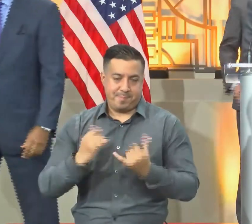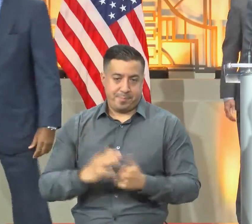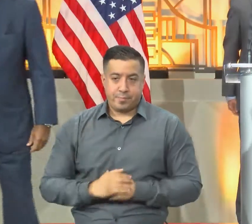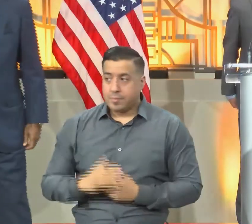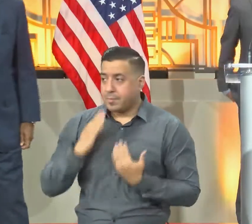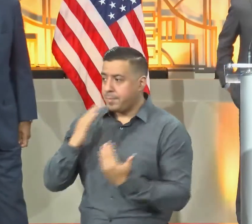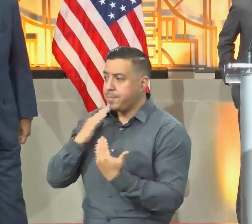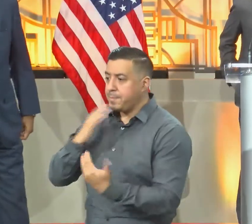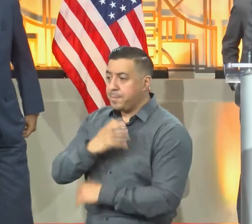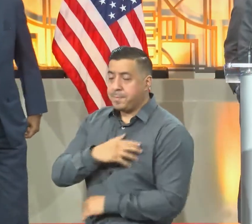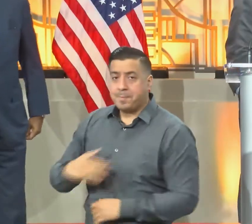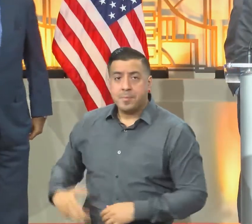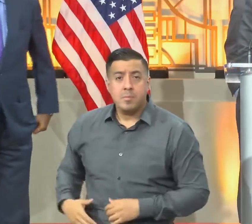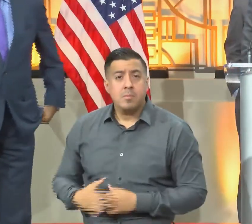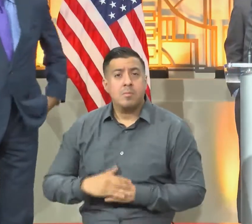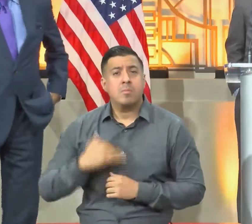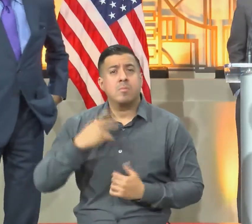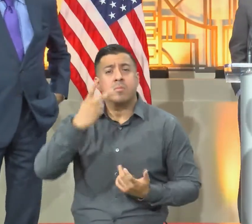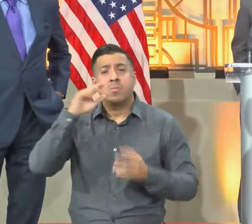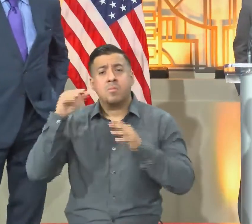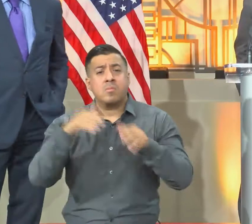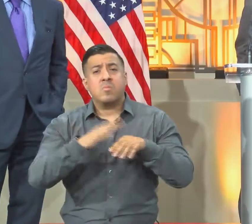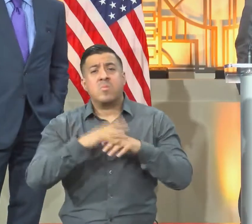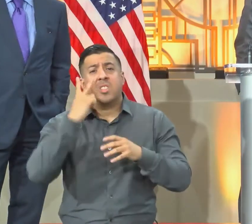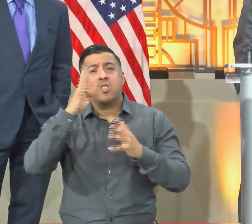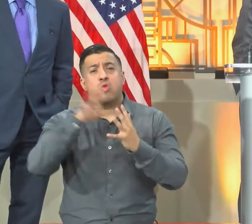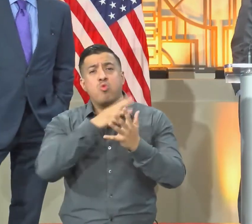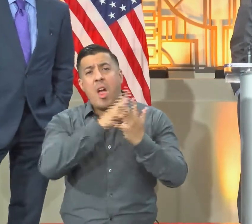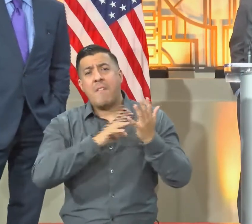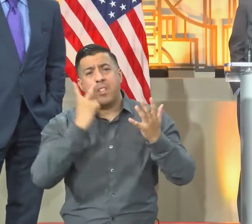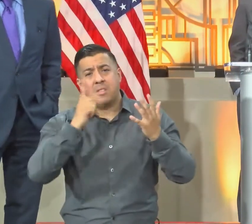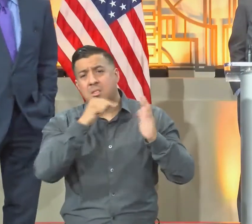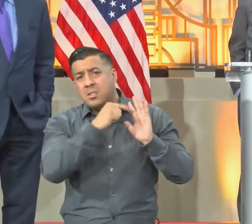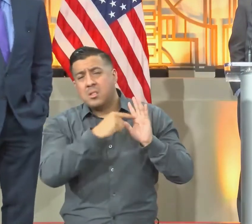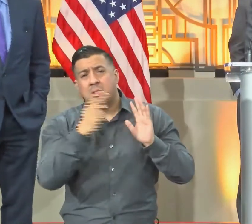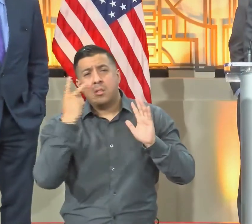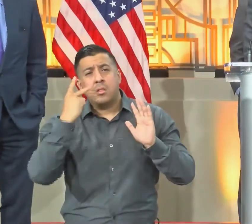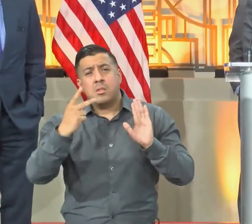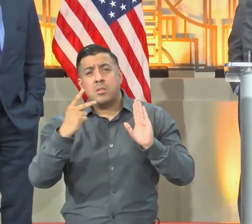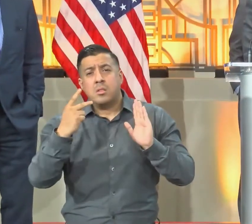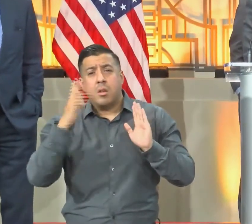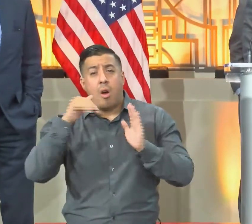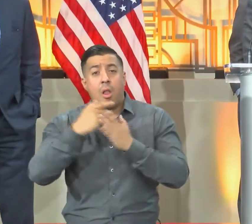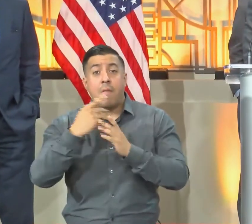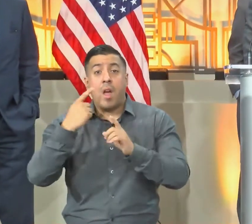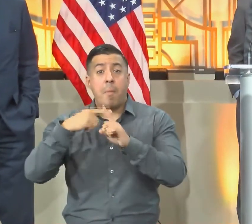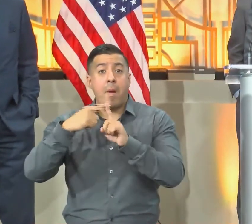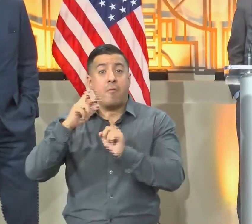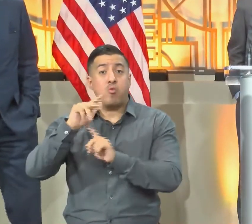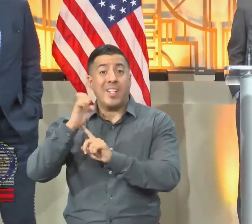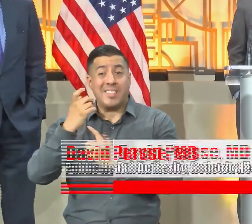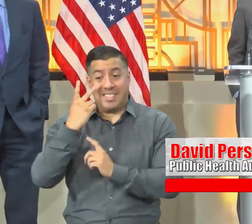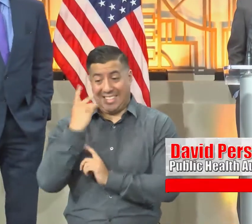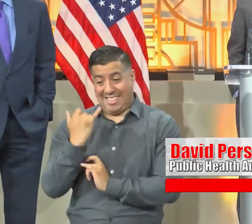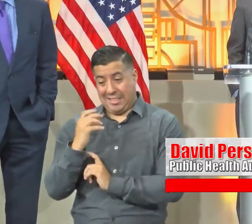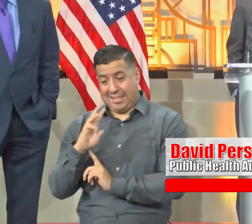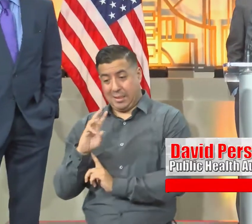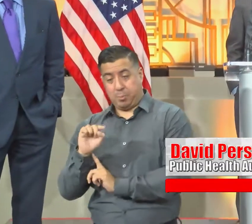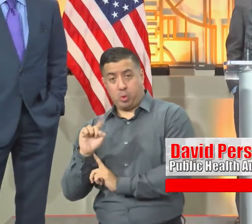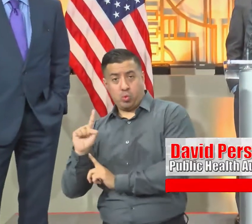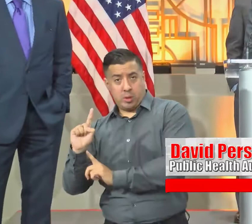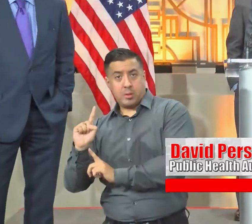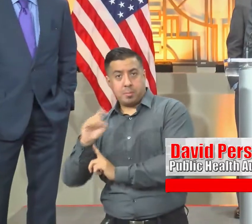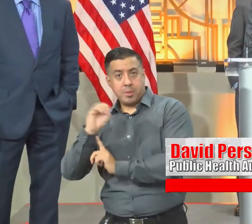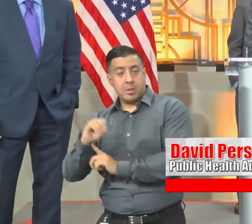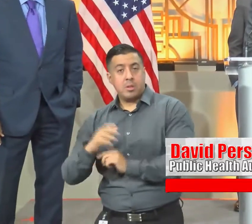Thank you, Mayor. And I want to draw everyone's attention to the graph in front of you, because you see that, as the Mayor pointed out, our positivity rate is 6.1%. But I